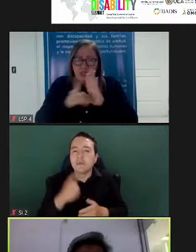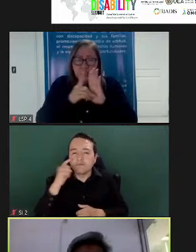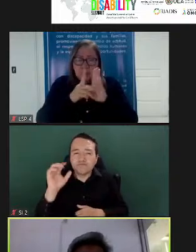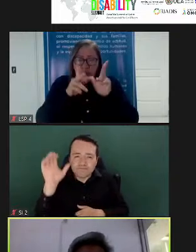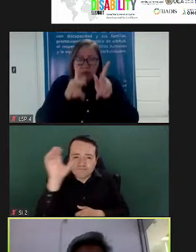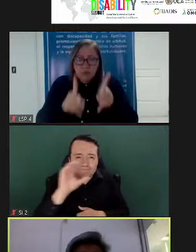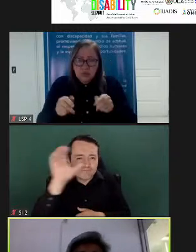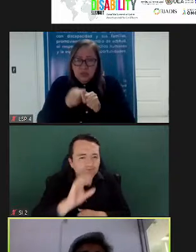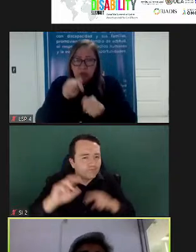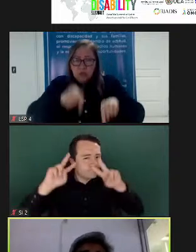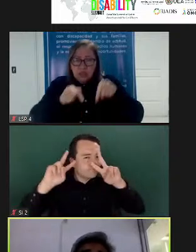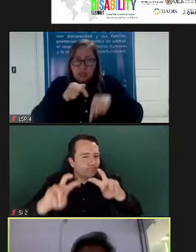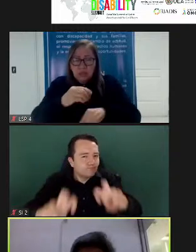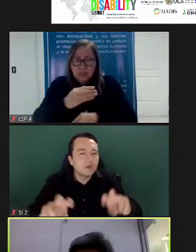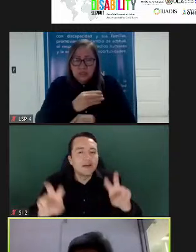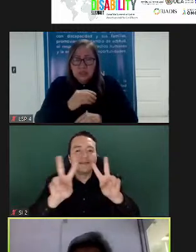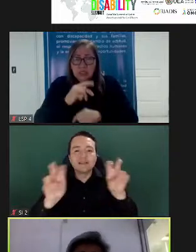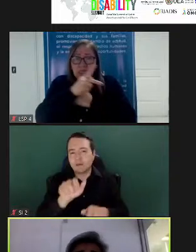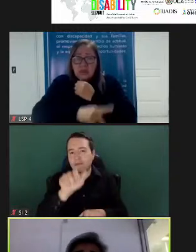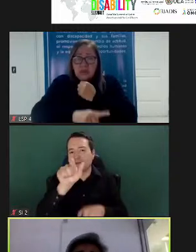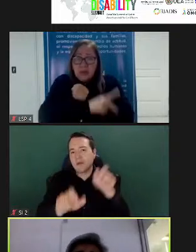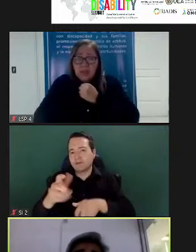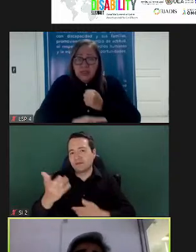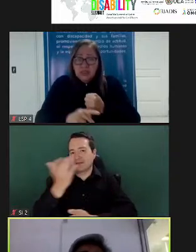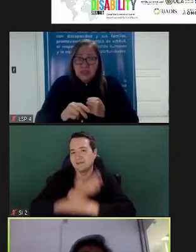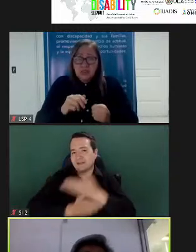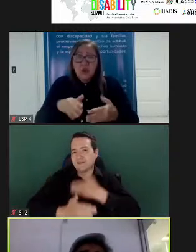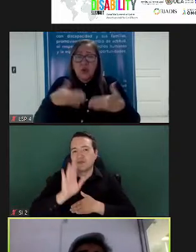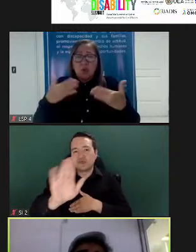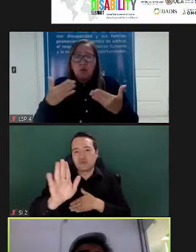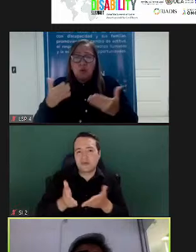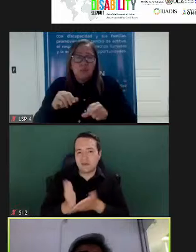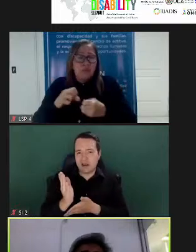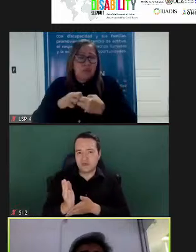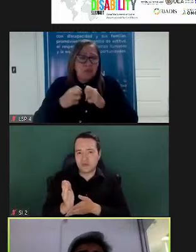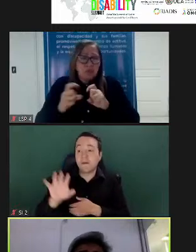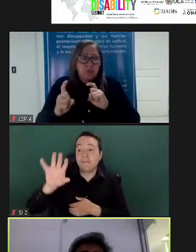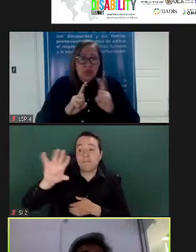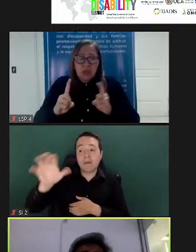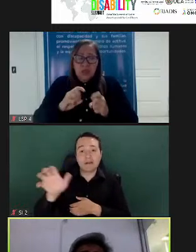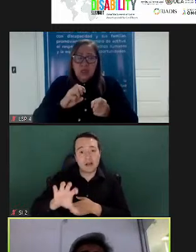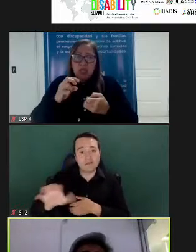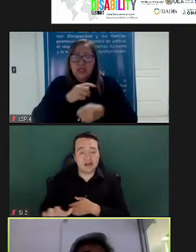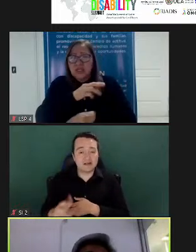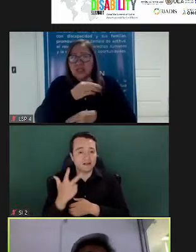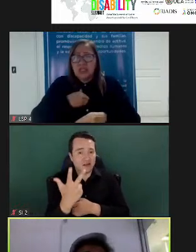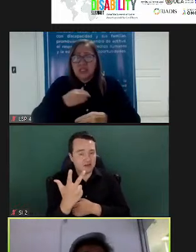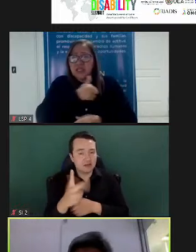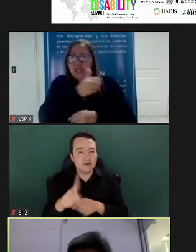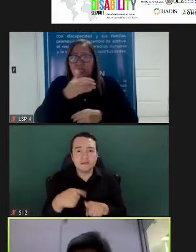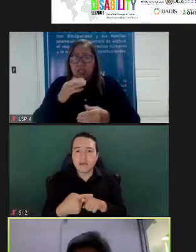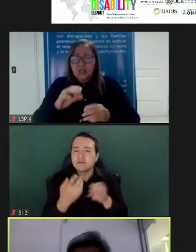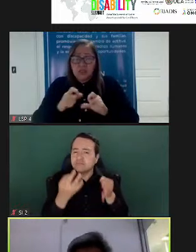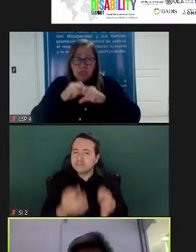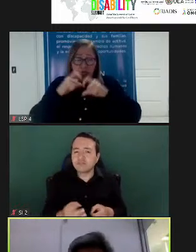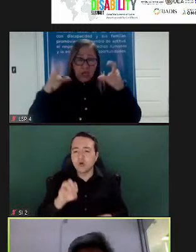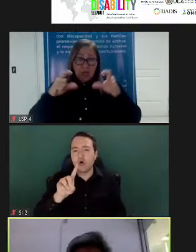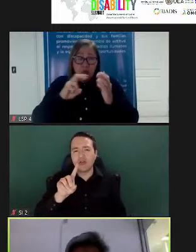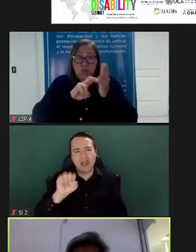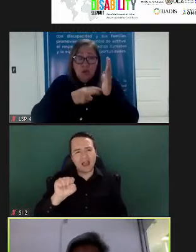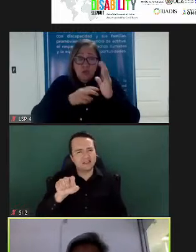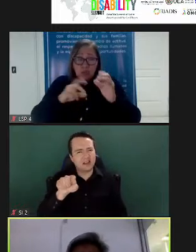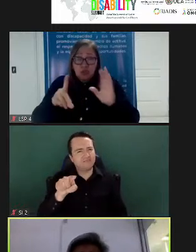to work on a research of the rights of persons with disabilities in our countries and the situation of